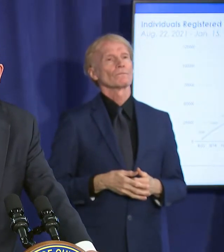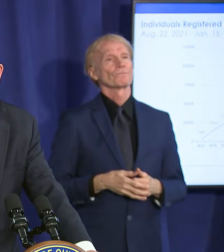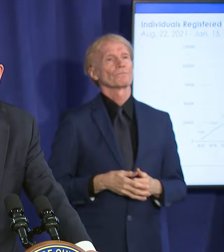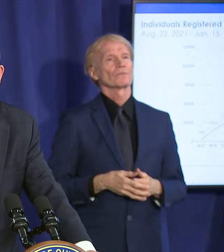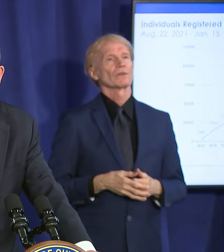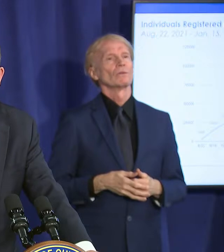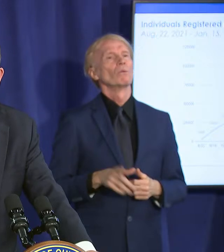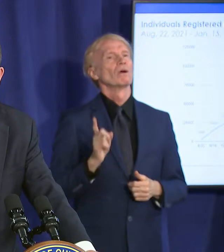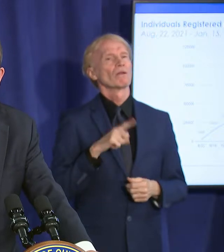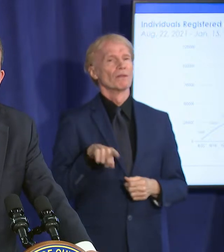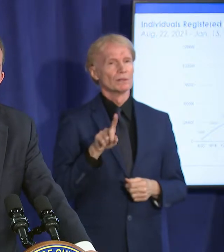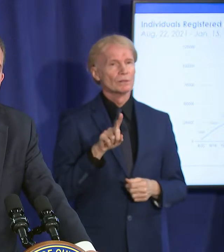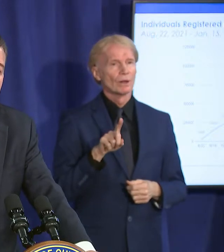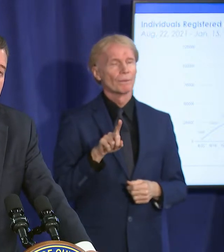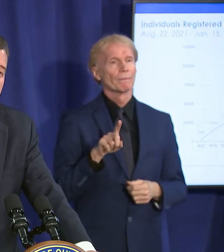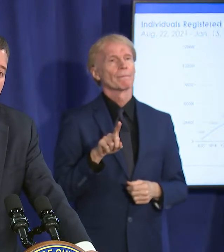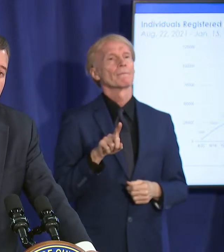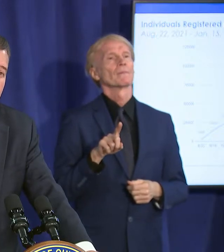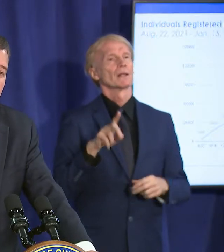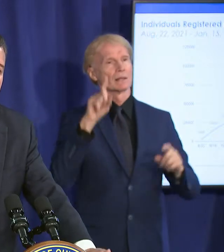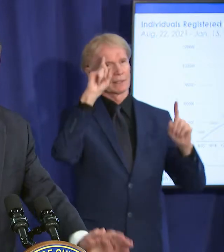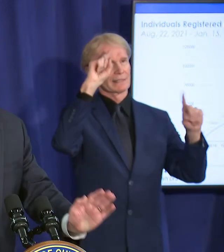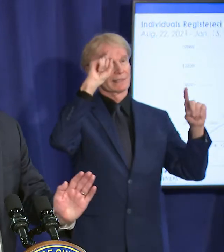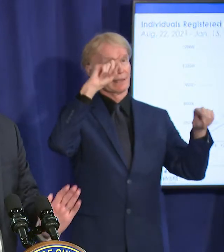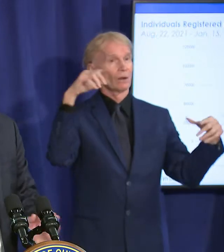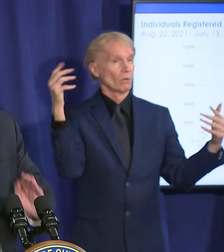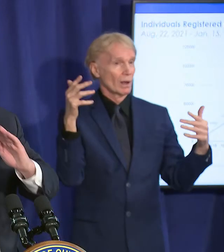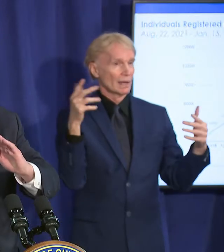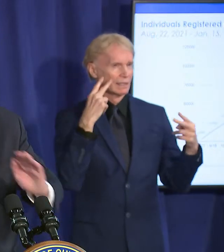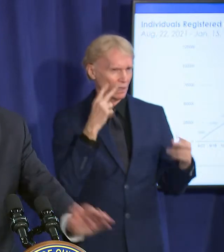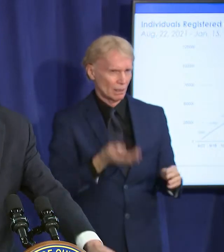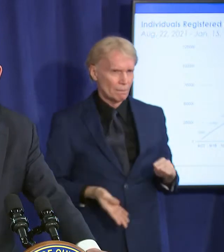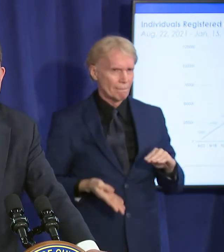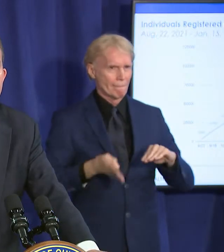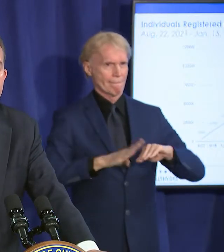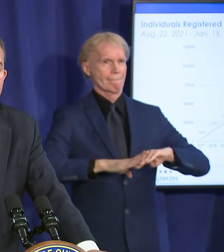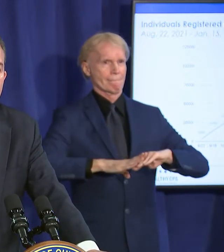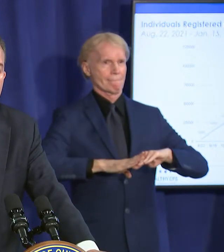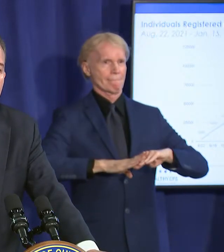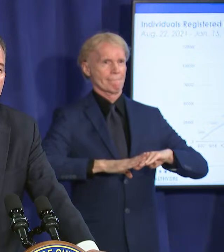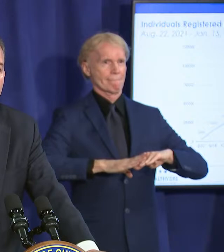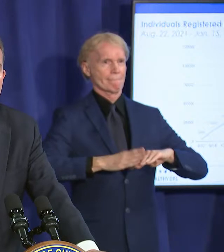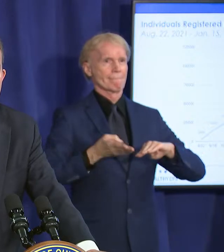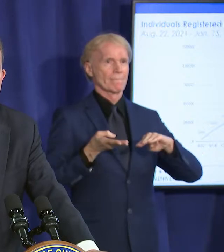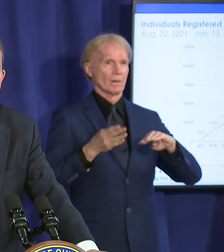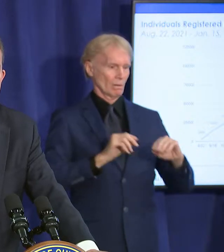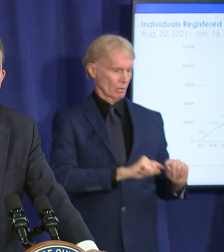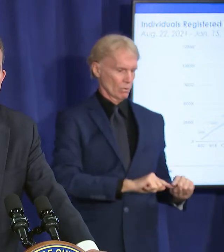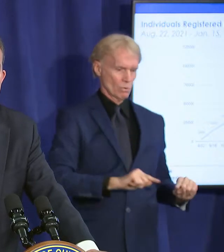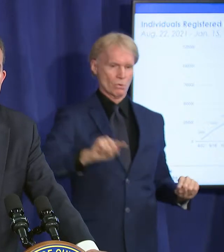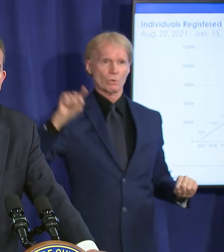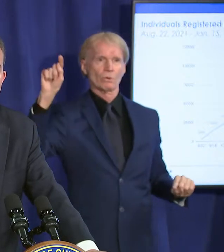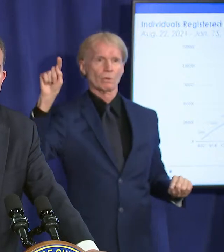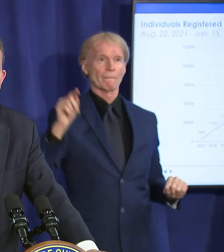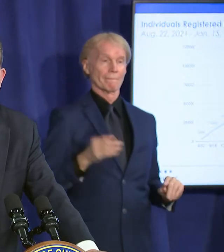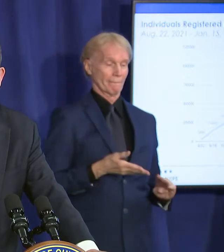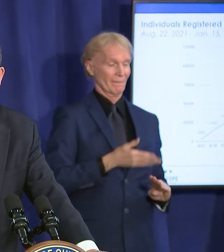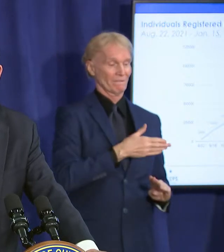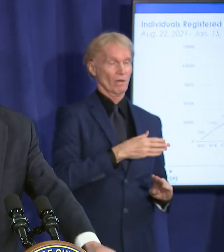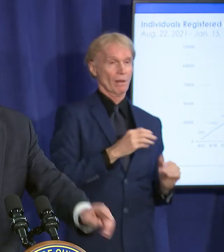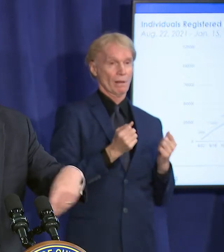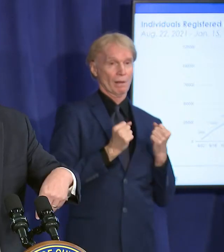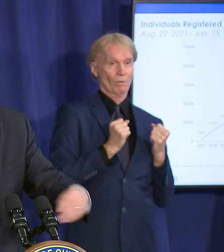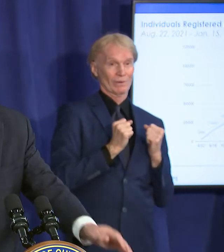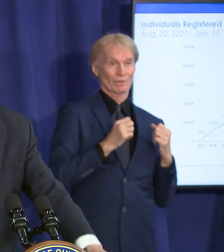And so again, this just shows you the consents. You can see the significant increase that we saw just post the break.